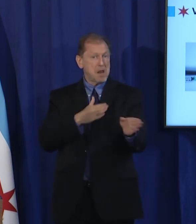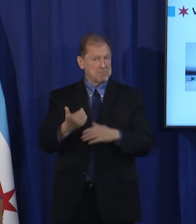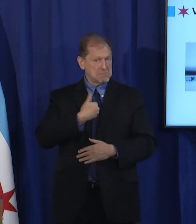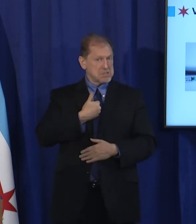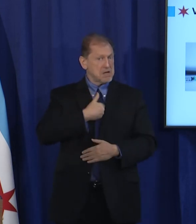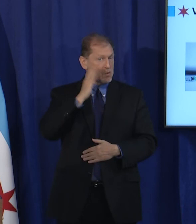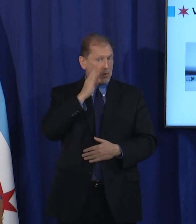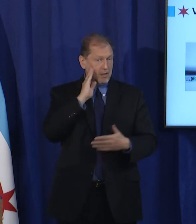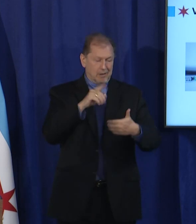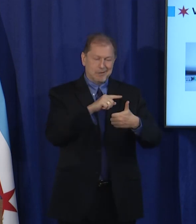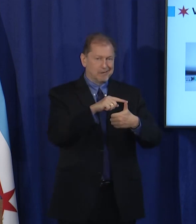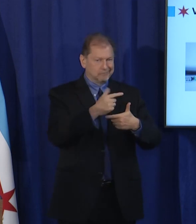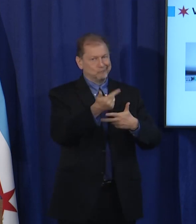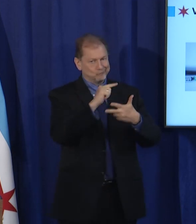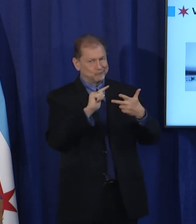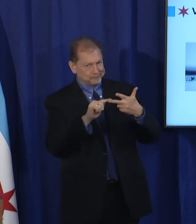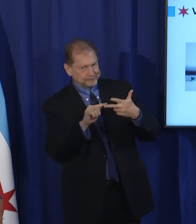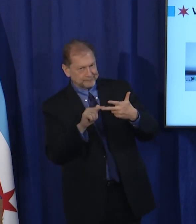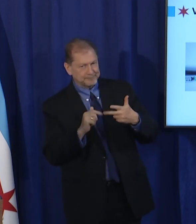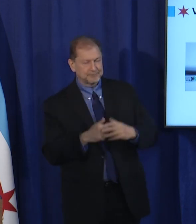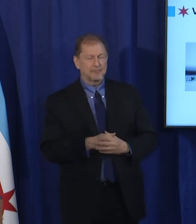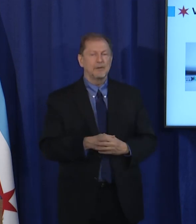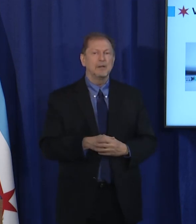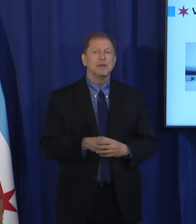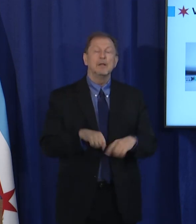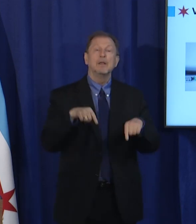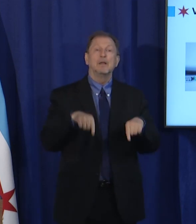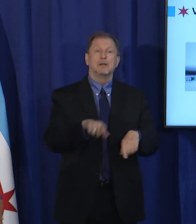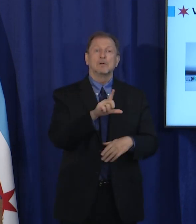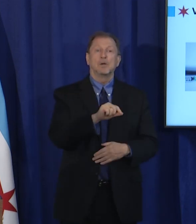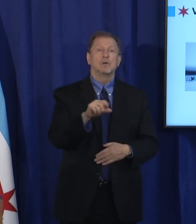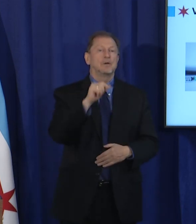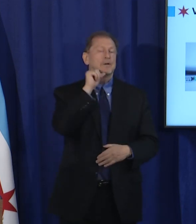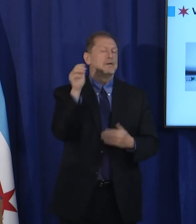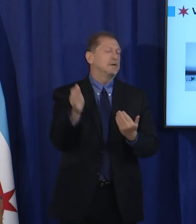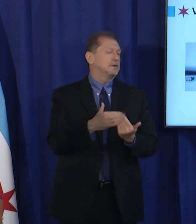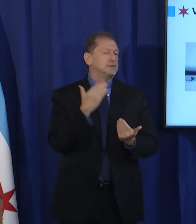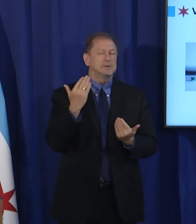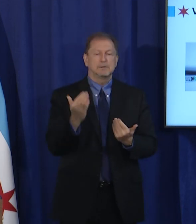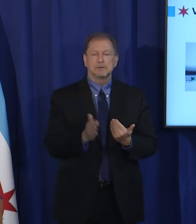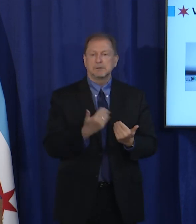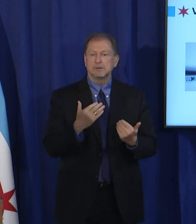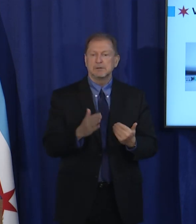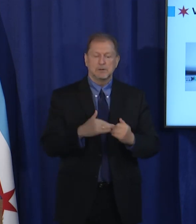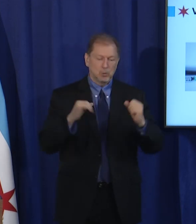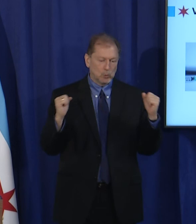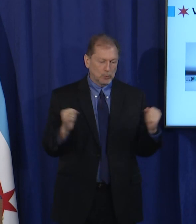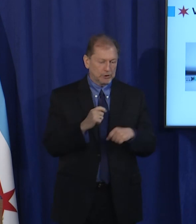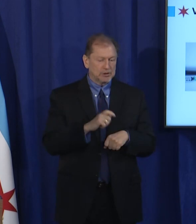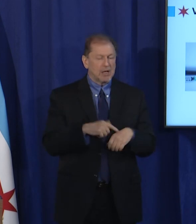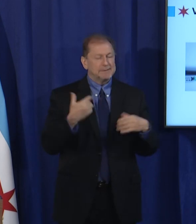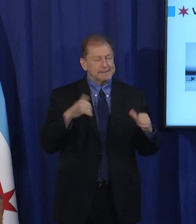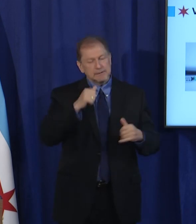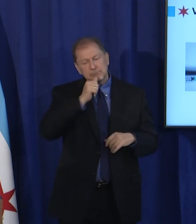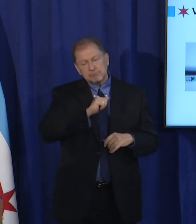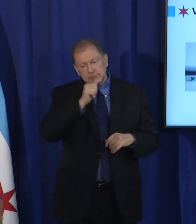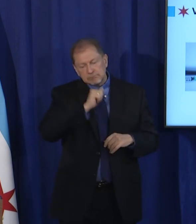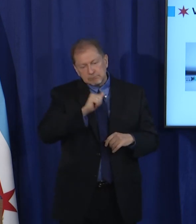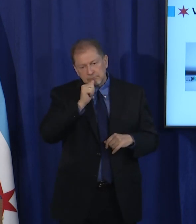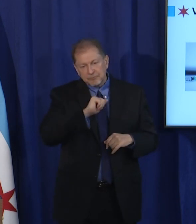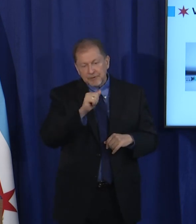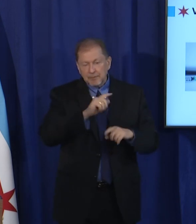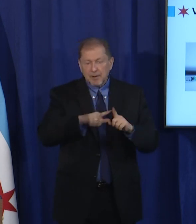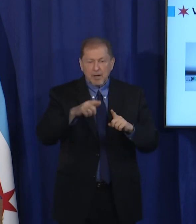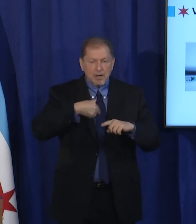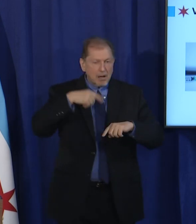I know that this has been a hard year. This is going to be a hard winter, but I have every confidence,